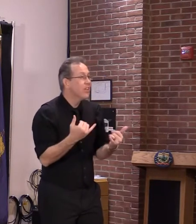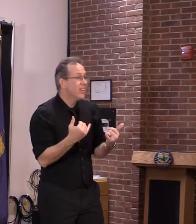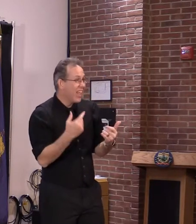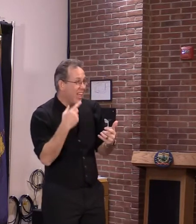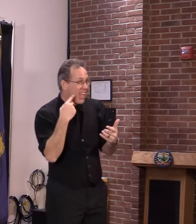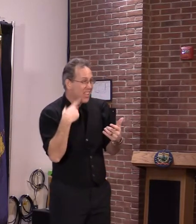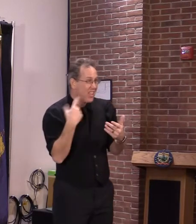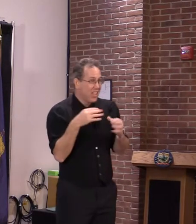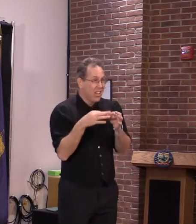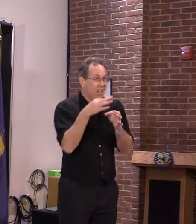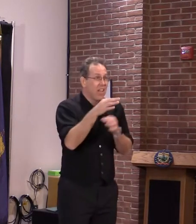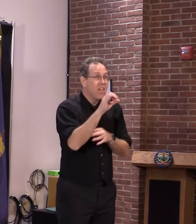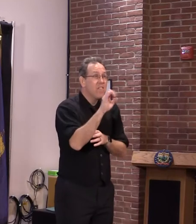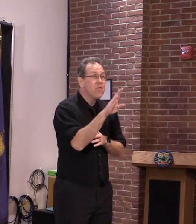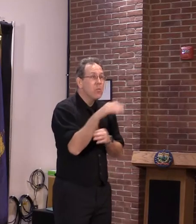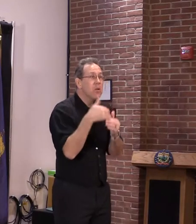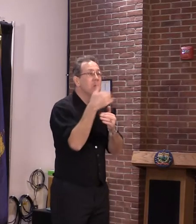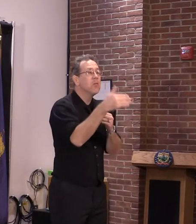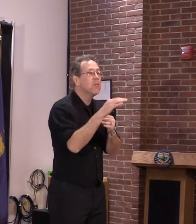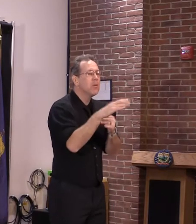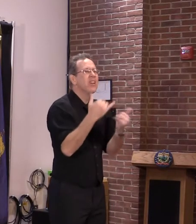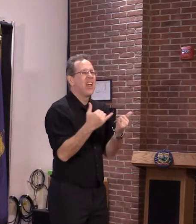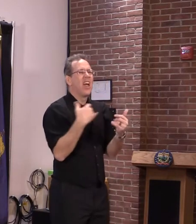also reevaluate it at that point.